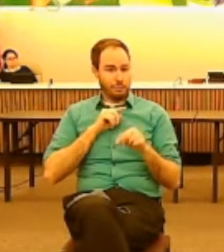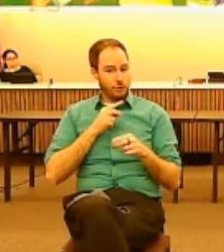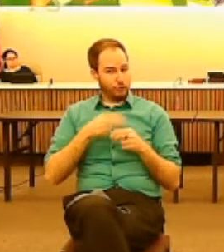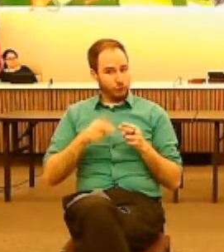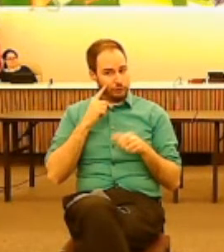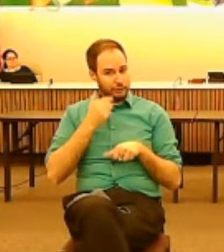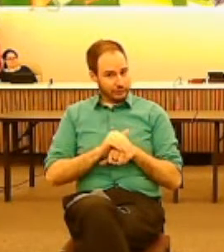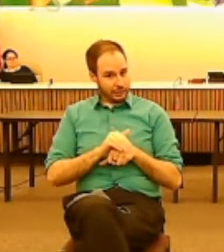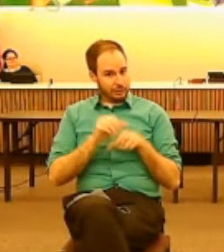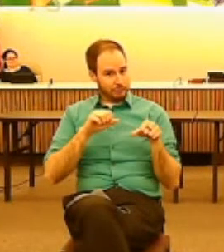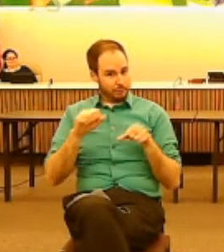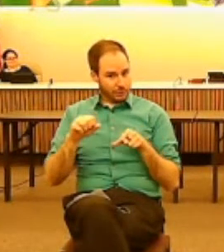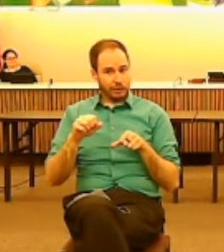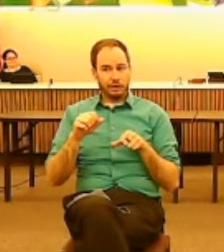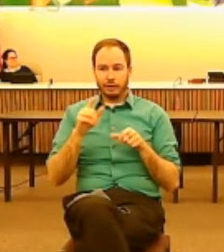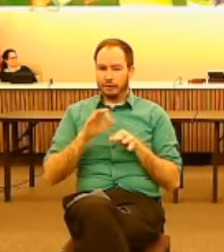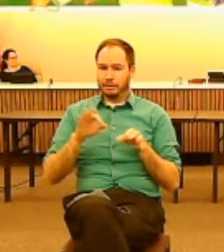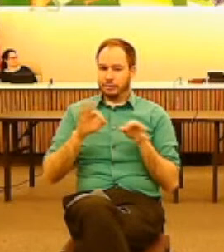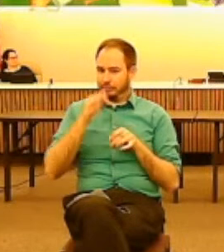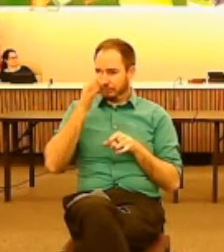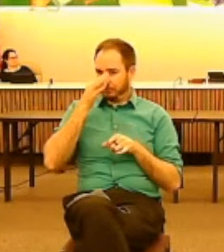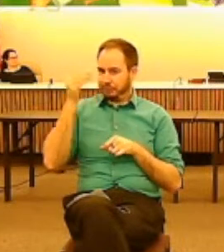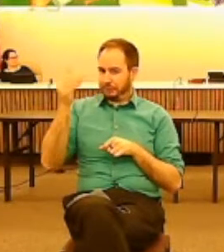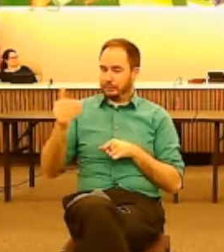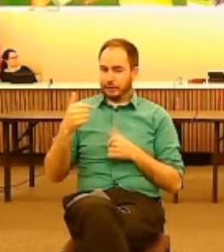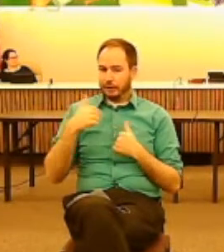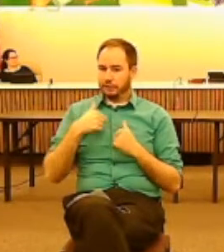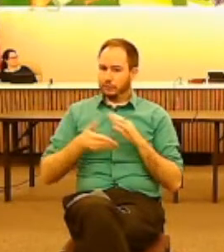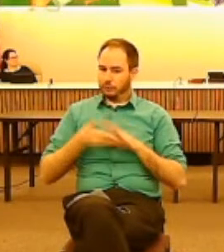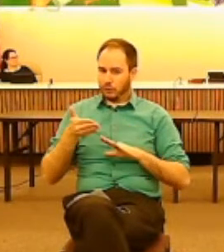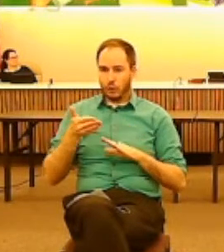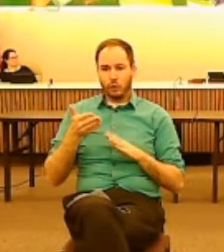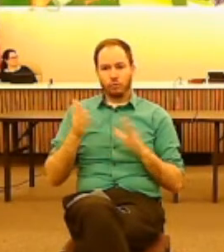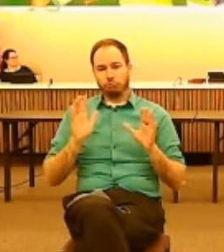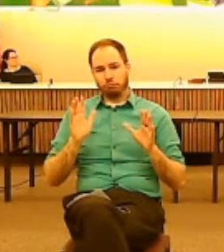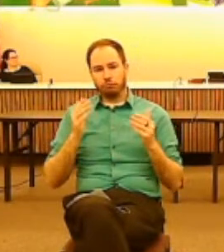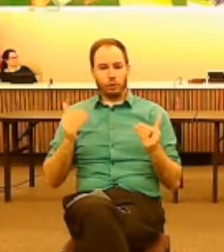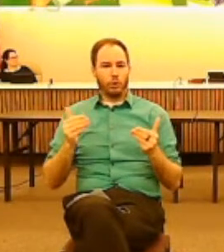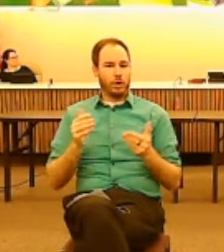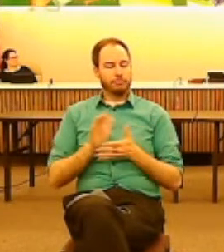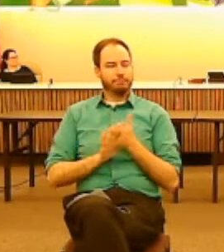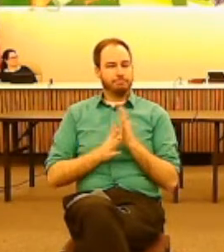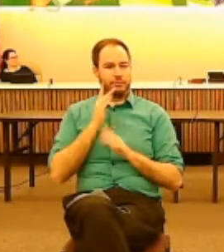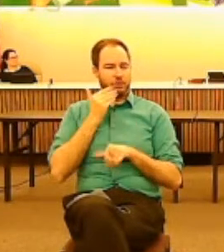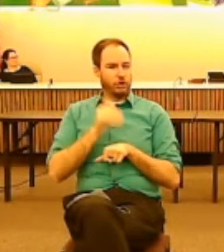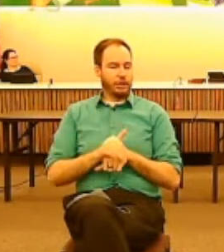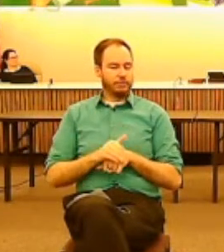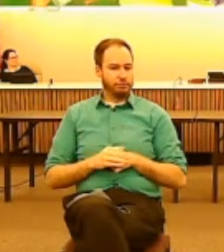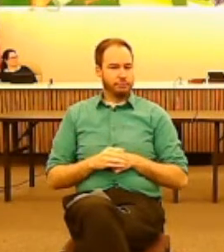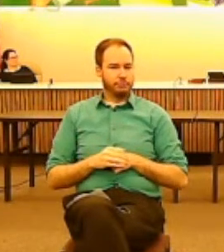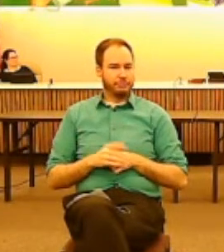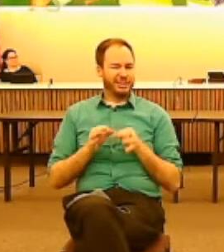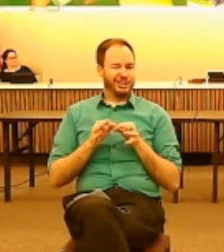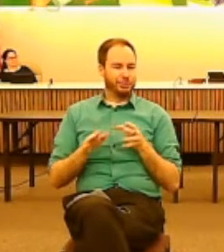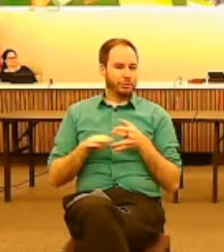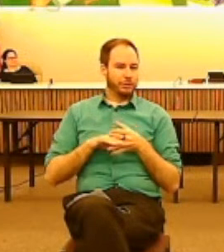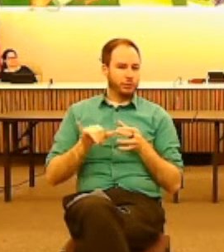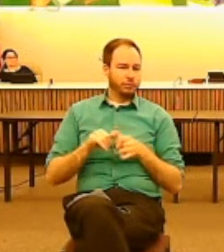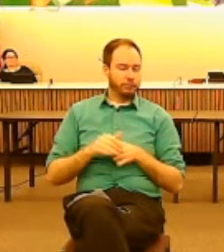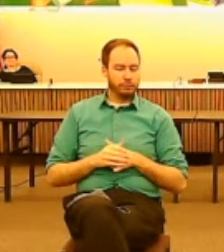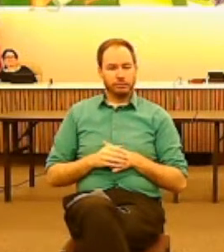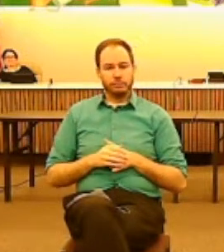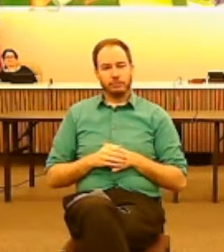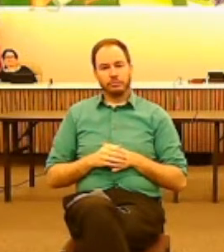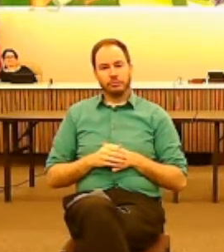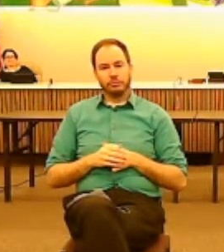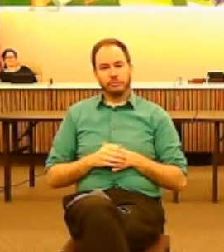brief. There's something critical coming up. Otherwise, let's get us and our interpreters out of here. They've got to be